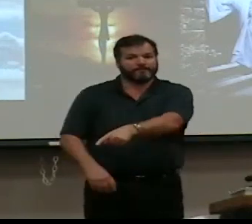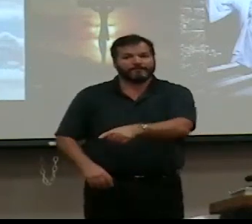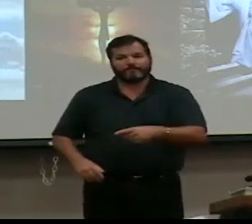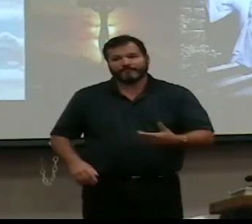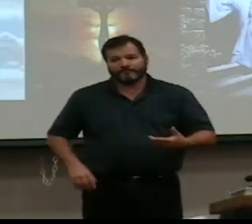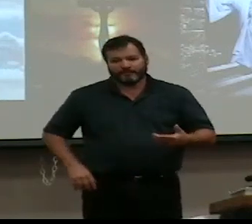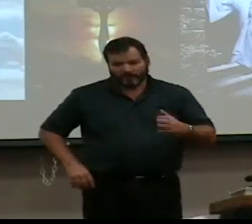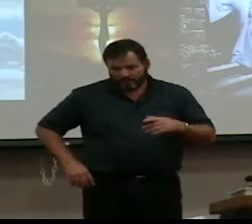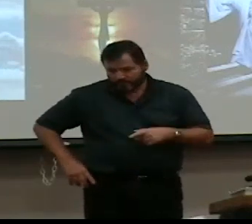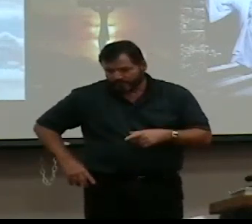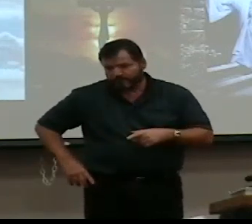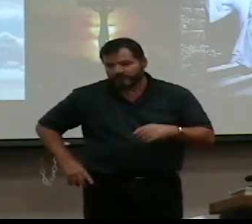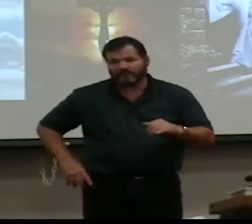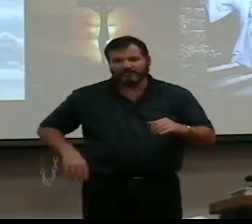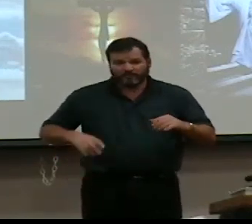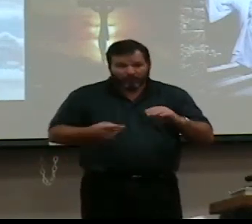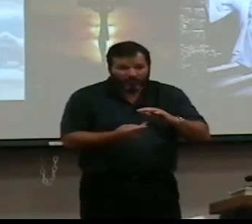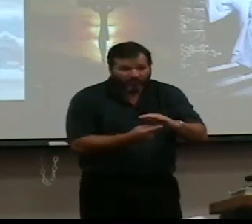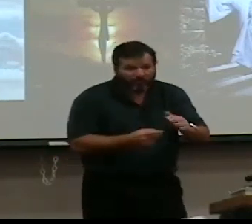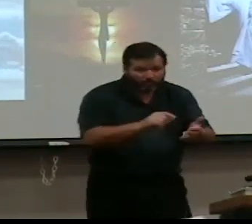I support him. I stand with him.